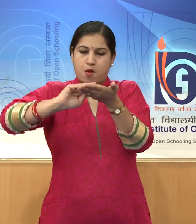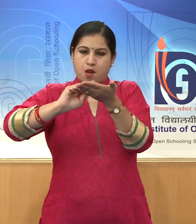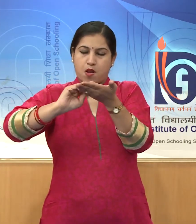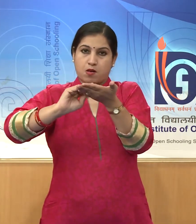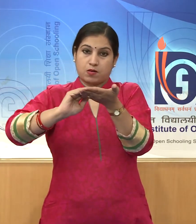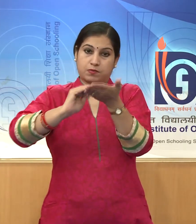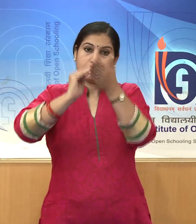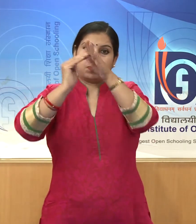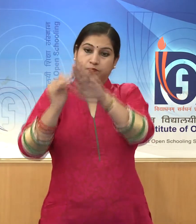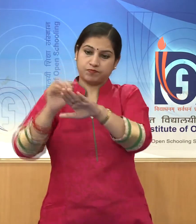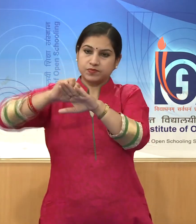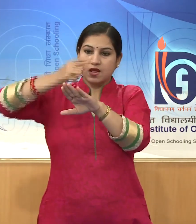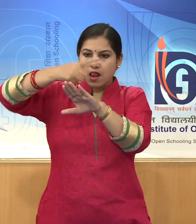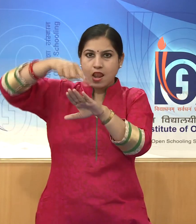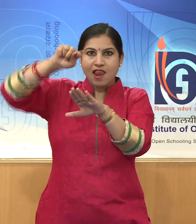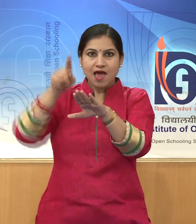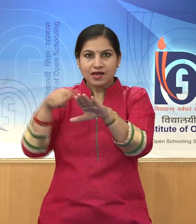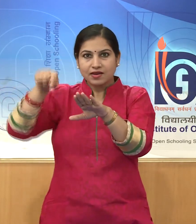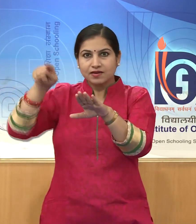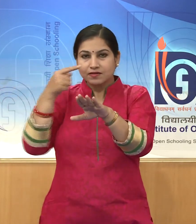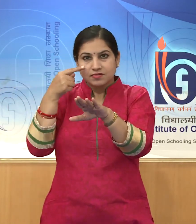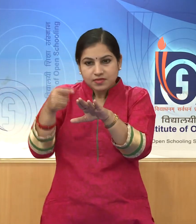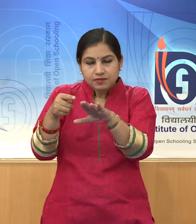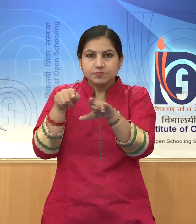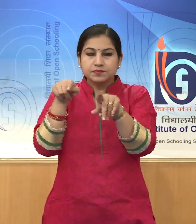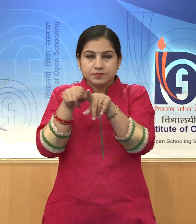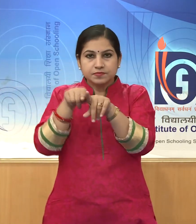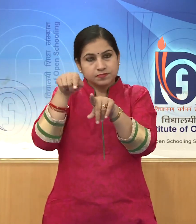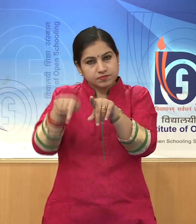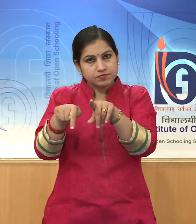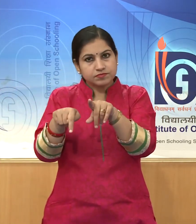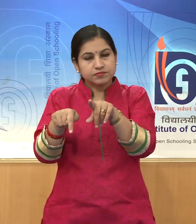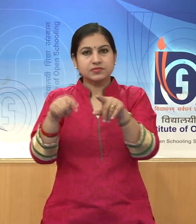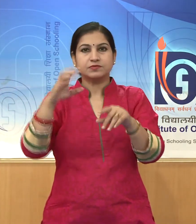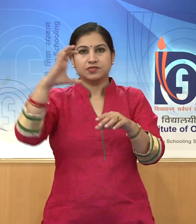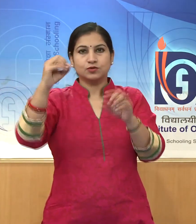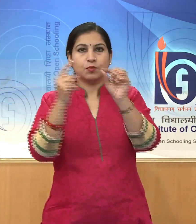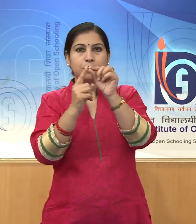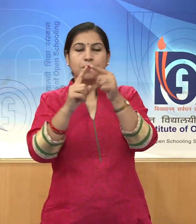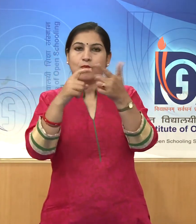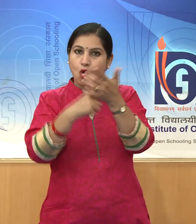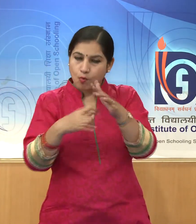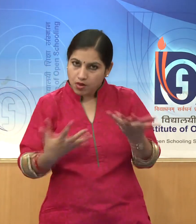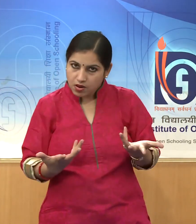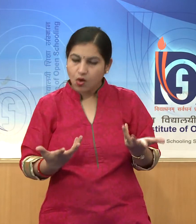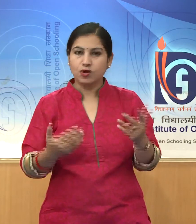The lines of design are incised in copper or